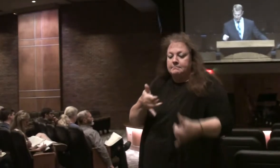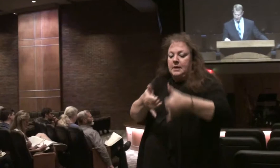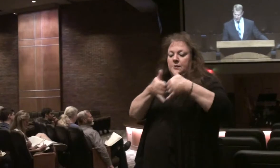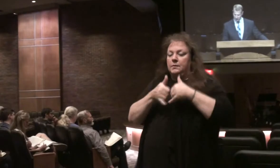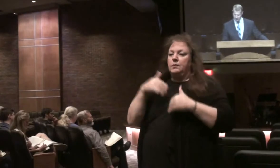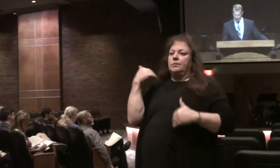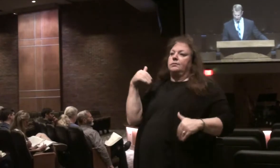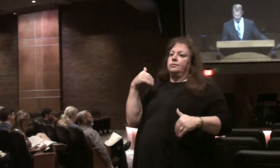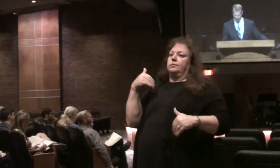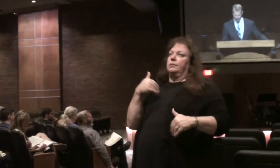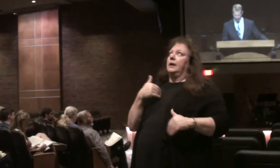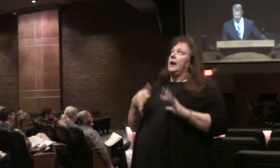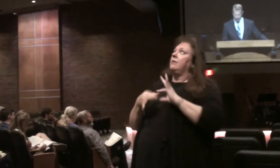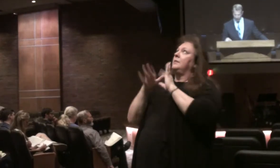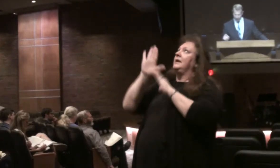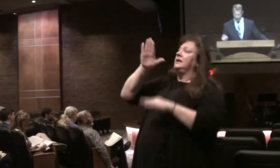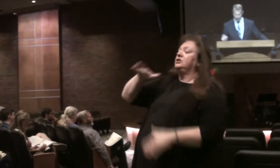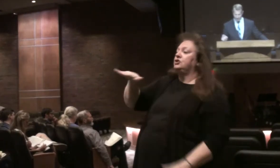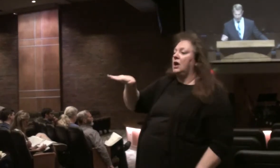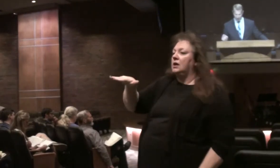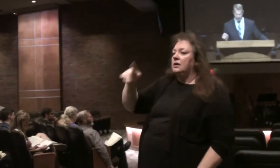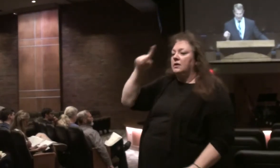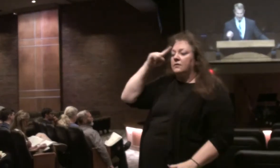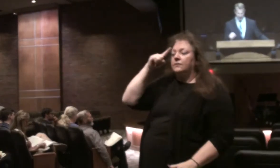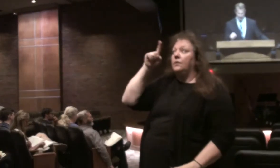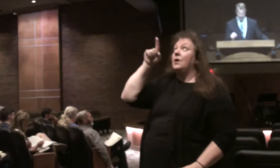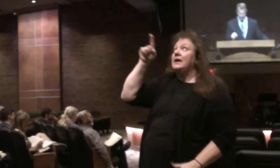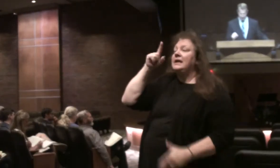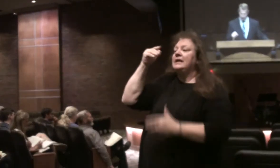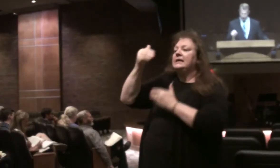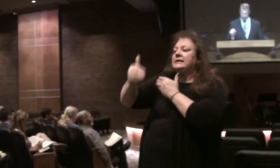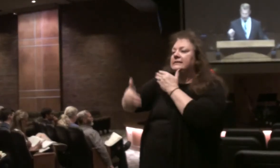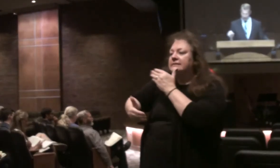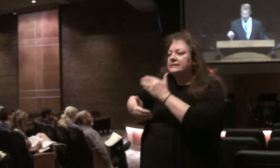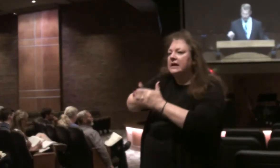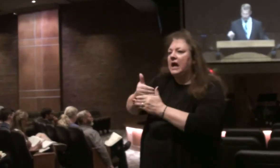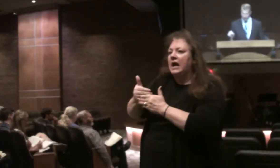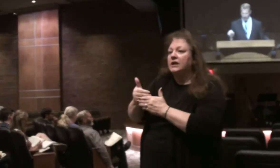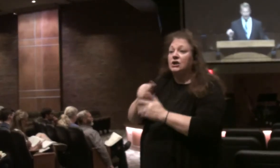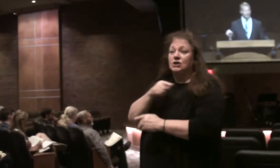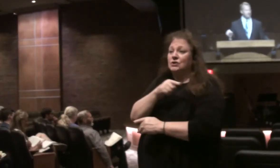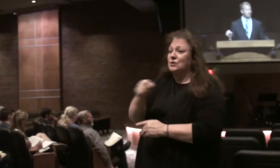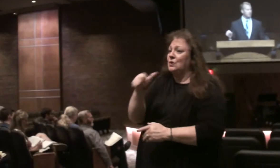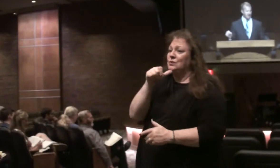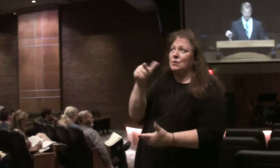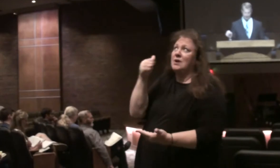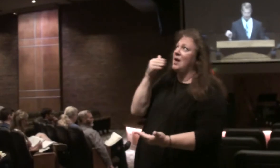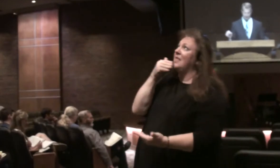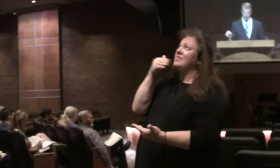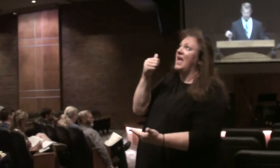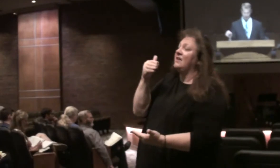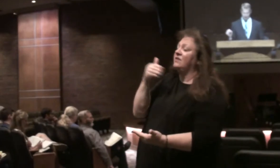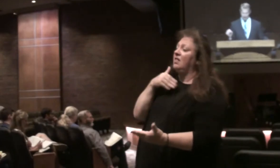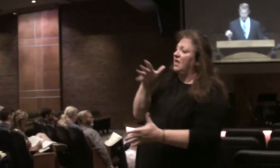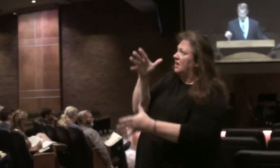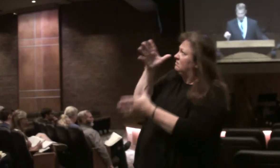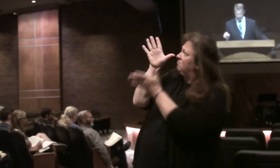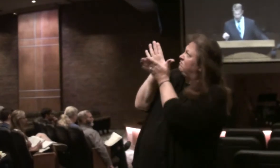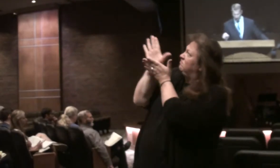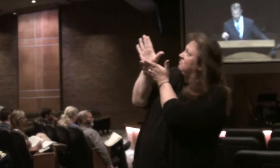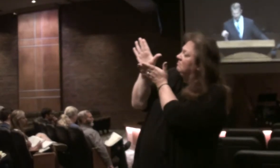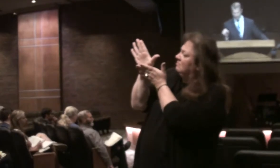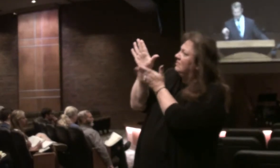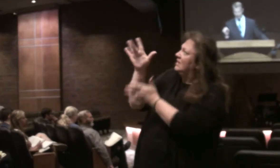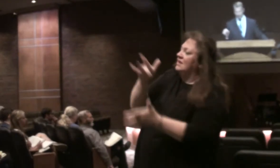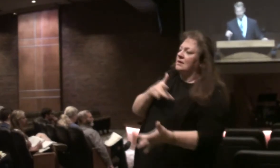you'll be sons of the Most High. For He Himself is kind to ungrateful and evil men. Be